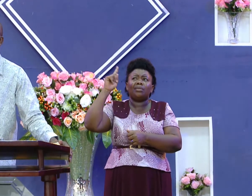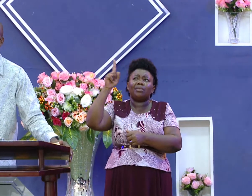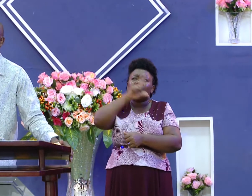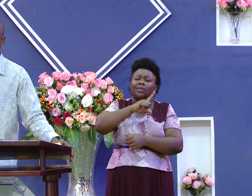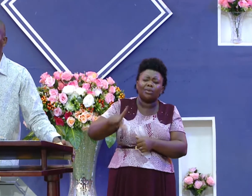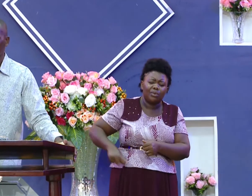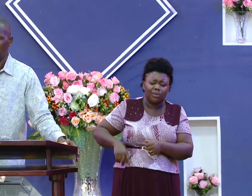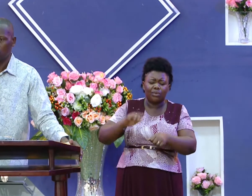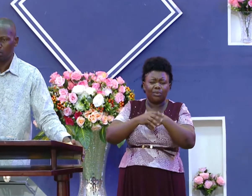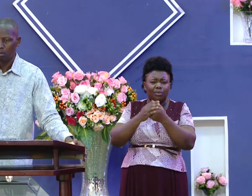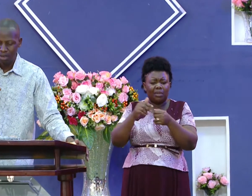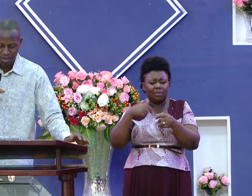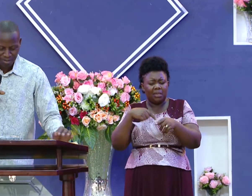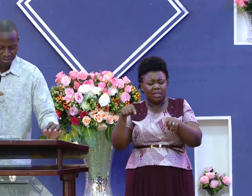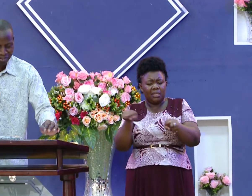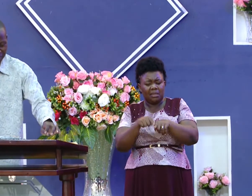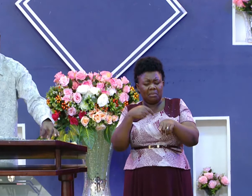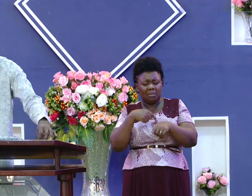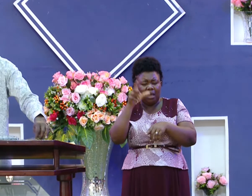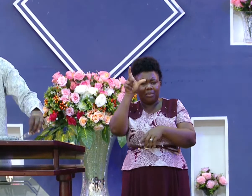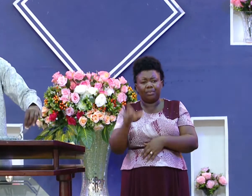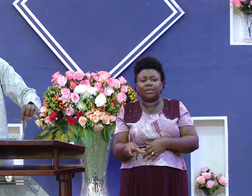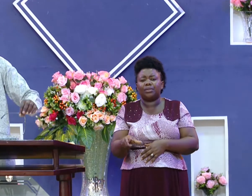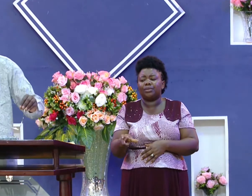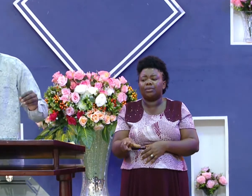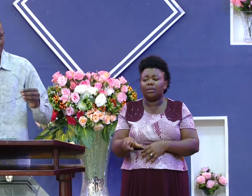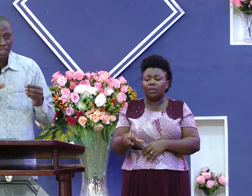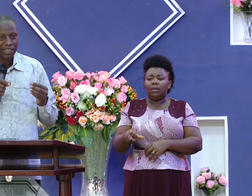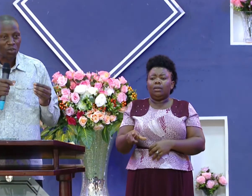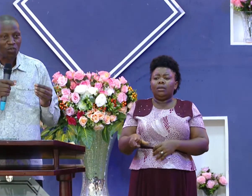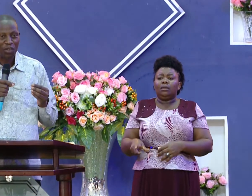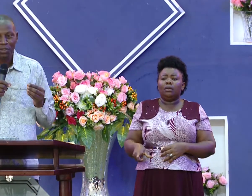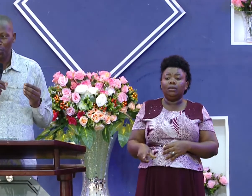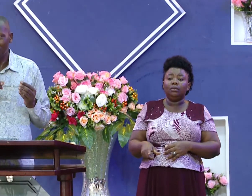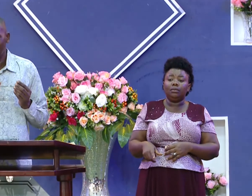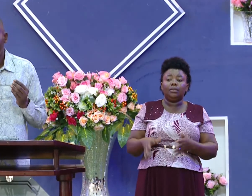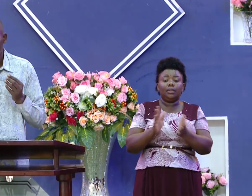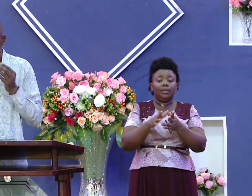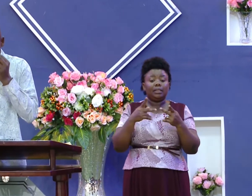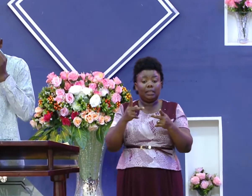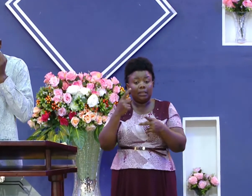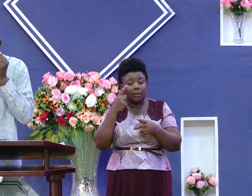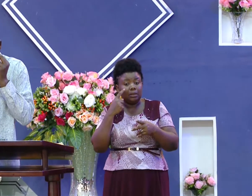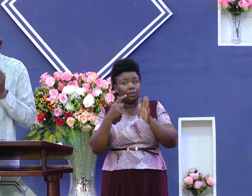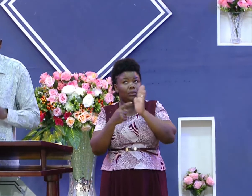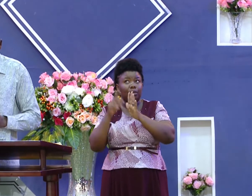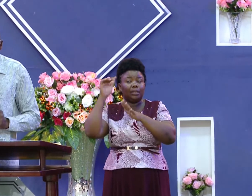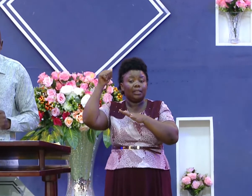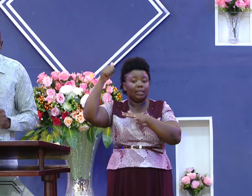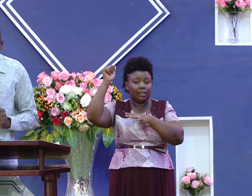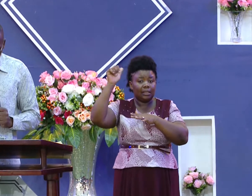10:9. He said that, remember, Lord, you molded me that I'm human. Now he's coming out of